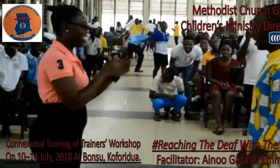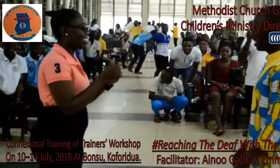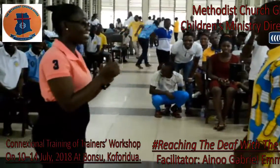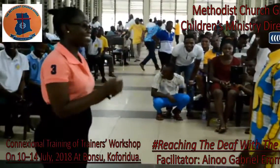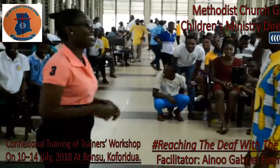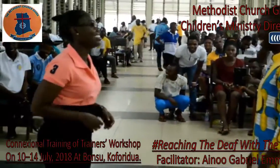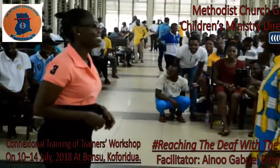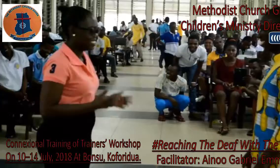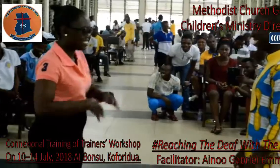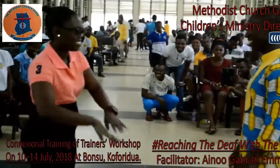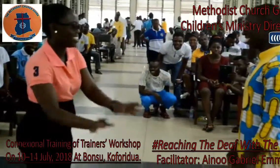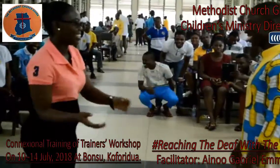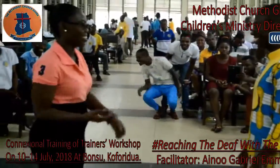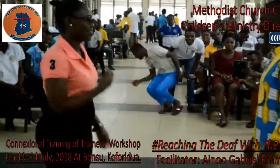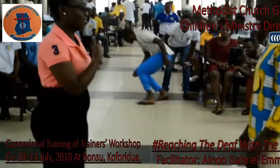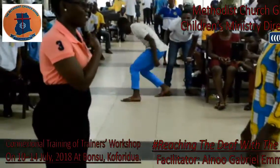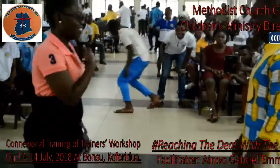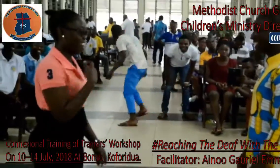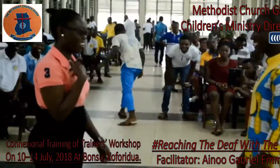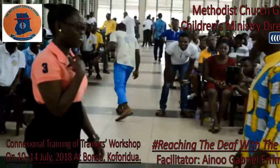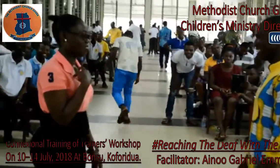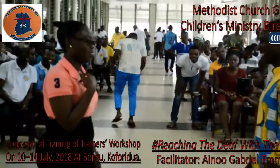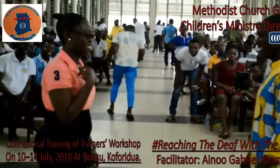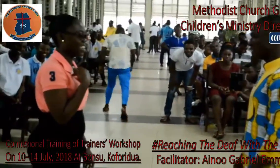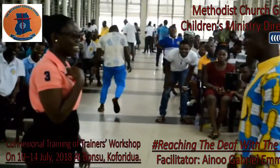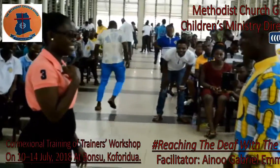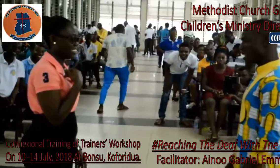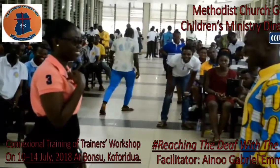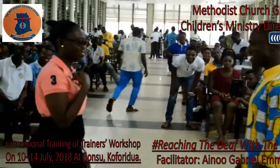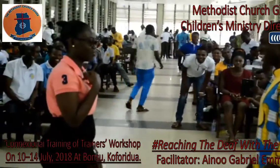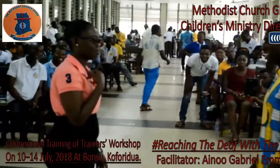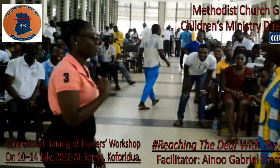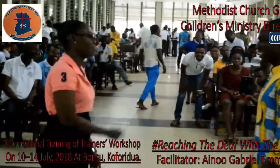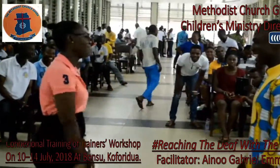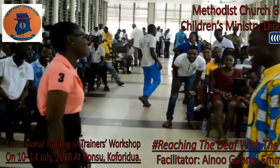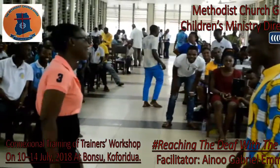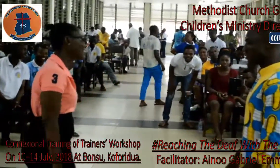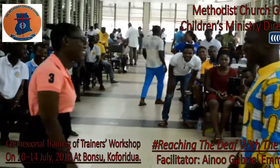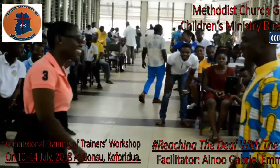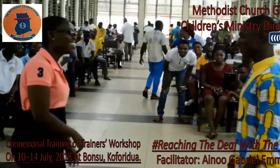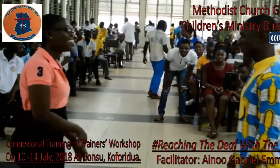I'm playing my